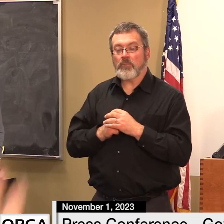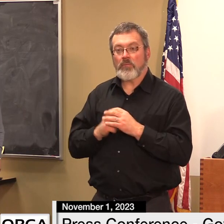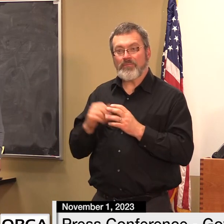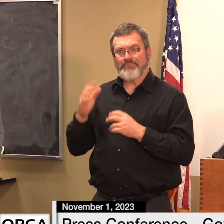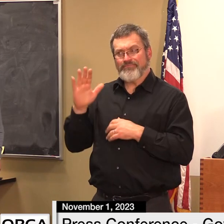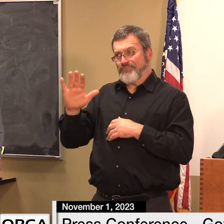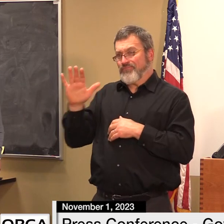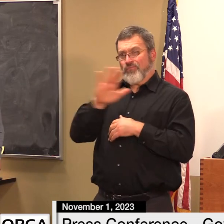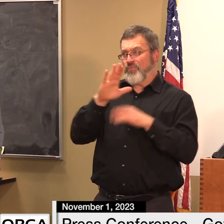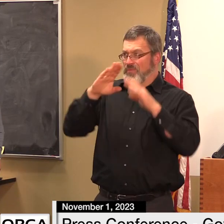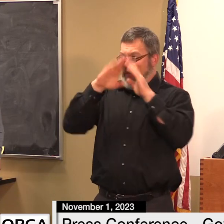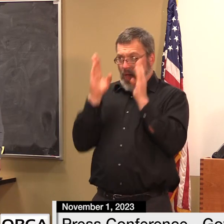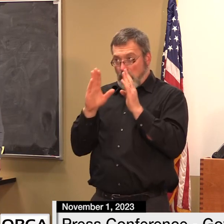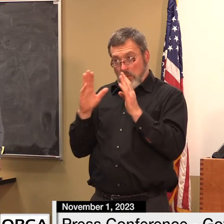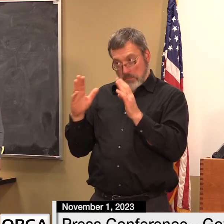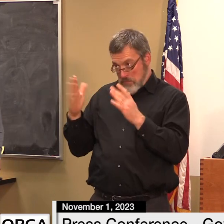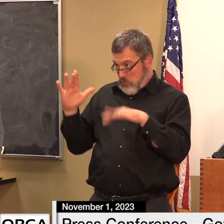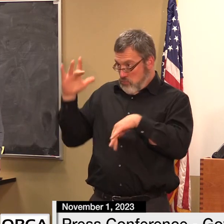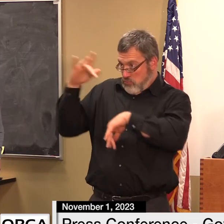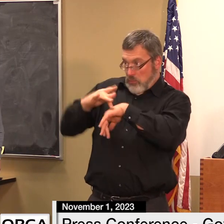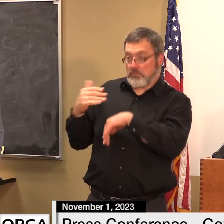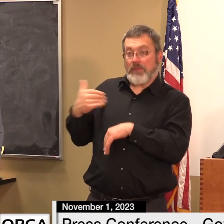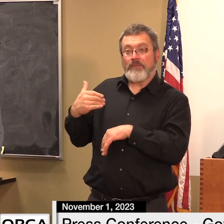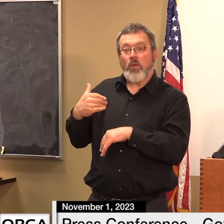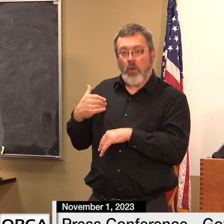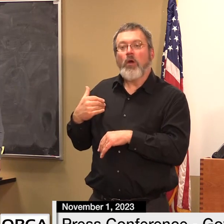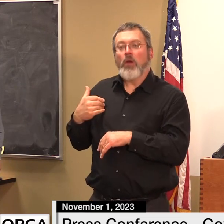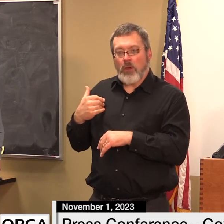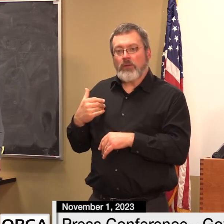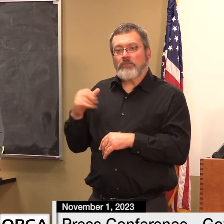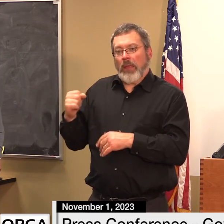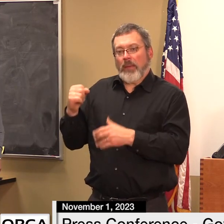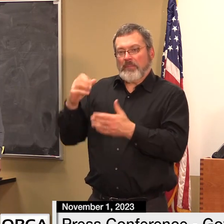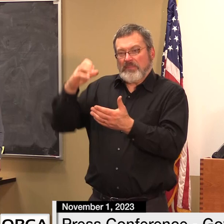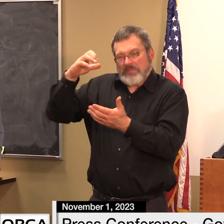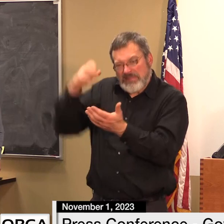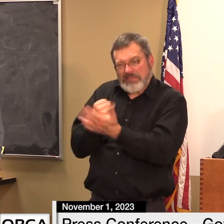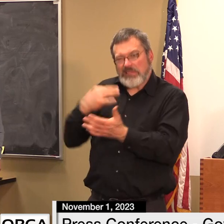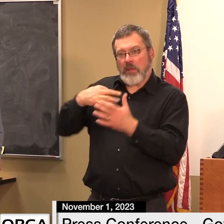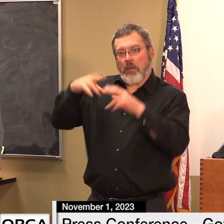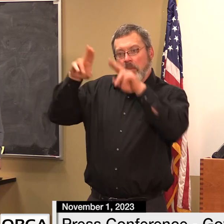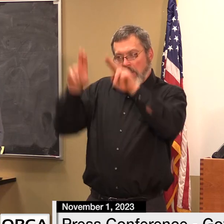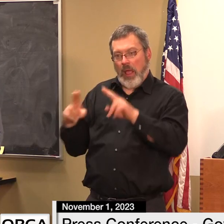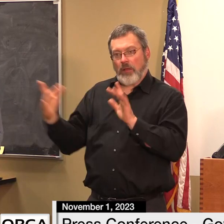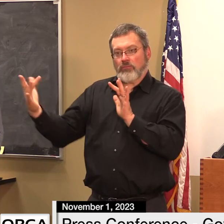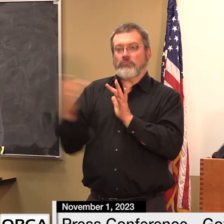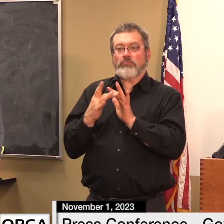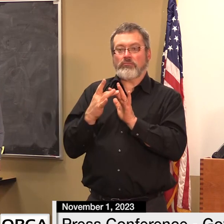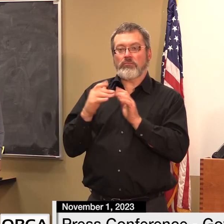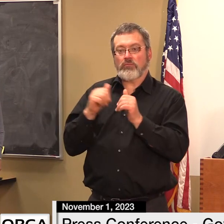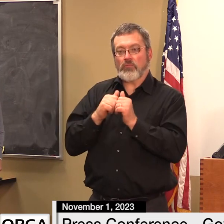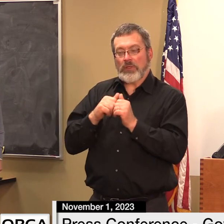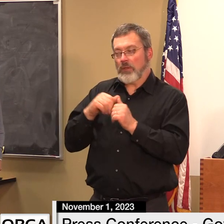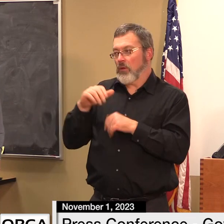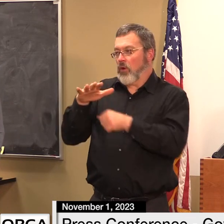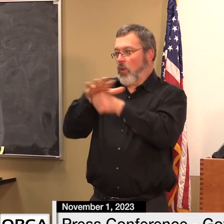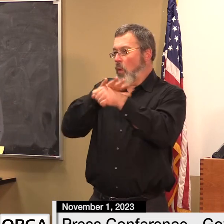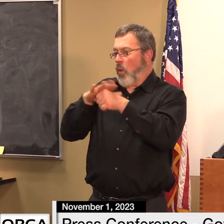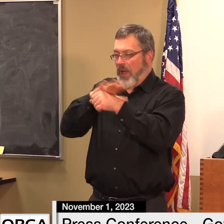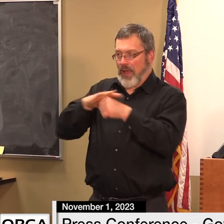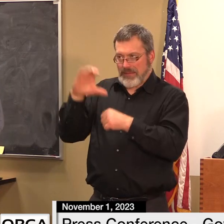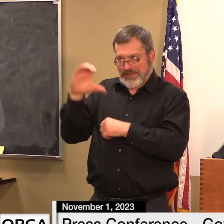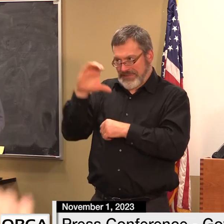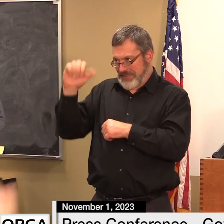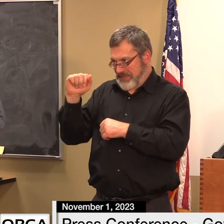fuel benefit through the Economic Services Division can also apply directly through their local community action agency for additional